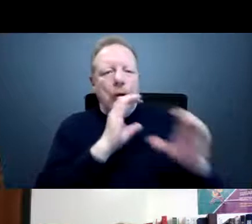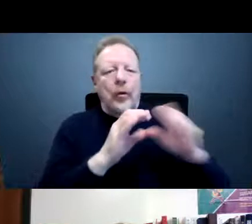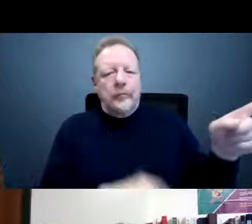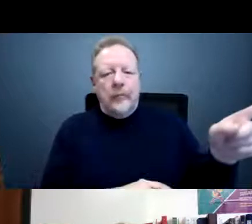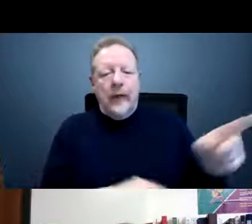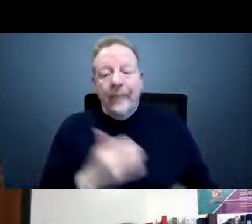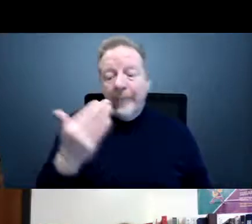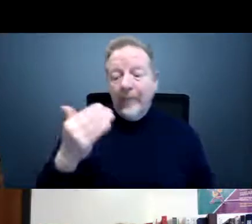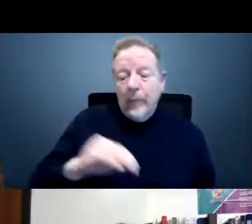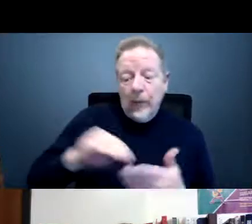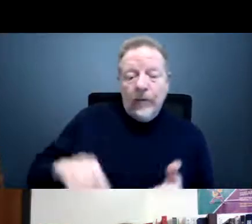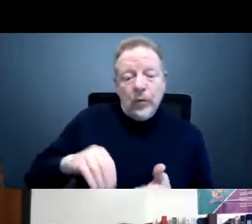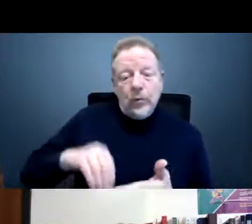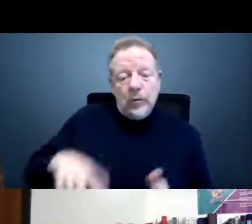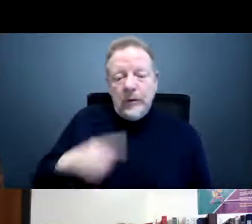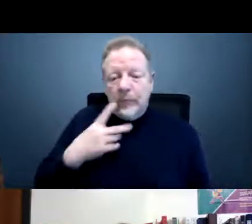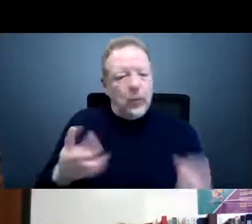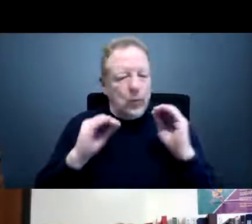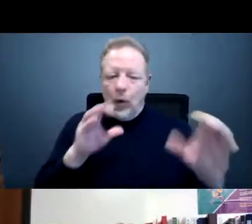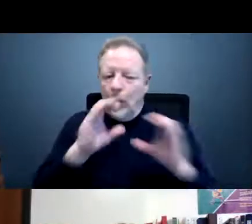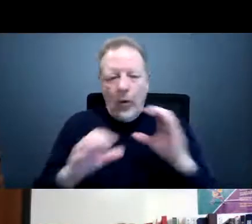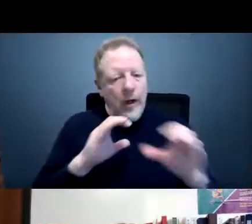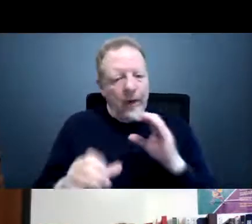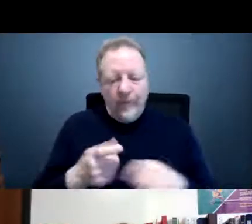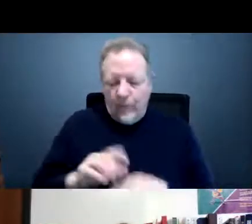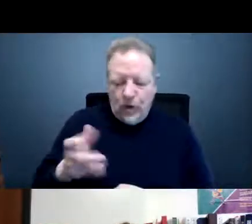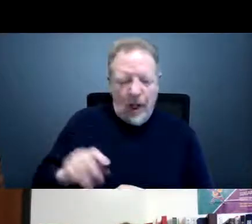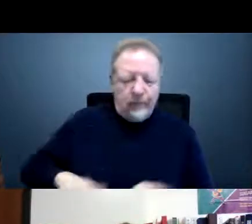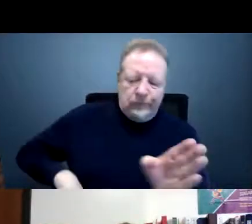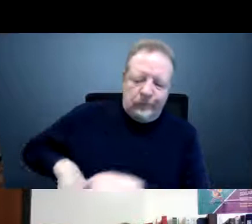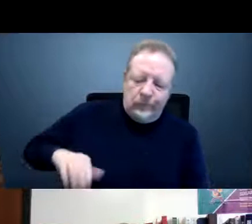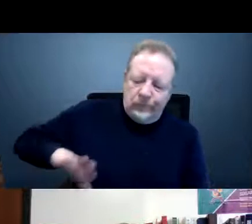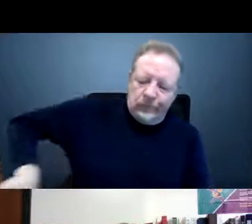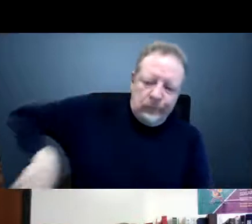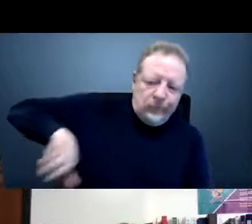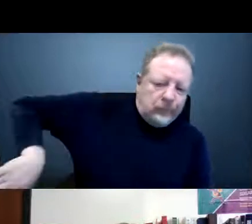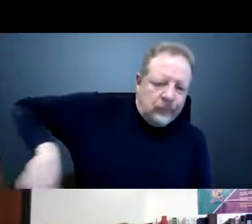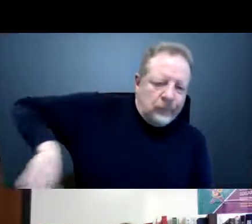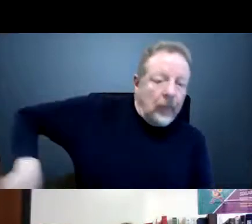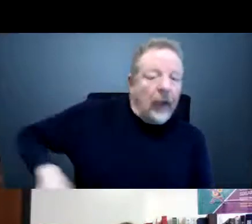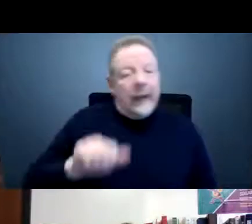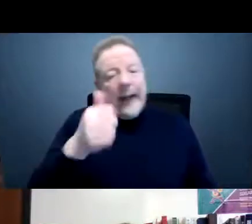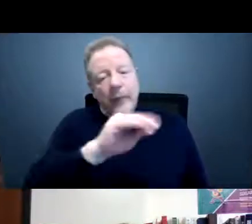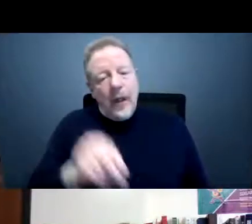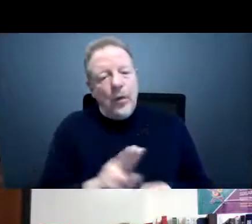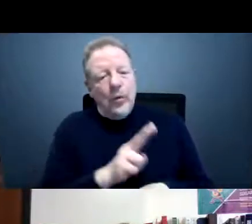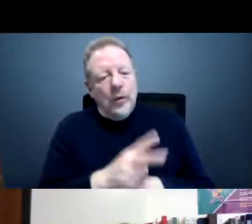15% no communication from the child at all. 10% use voice, and 20% use